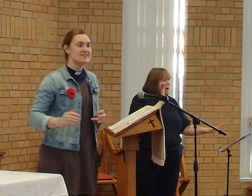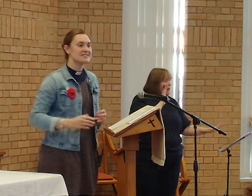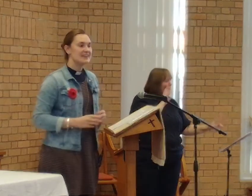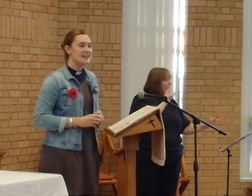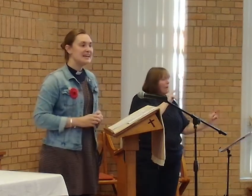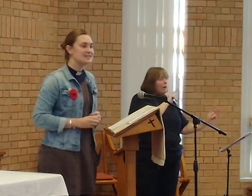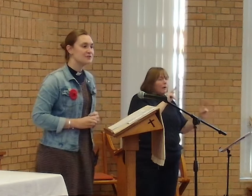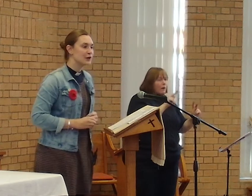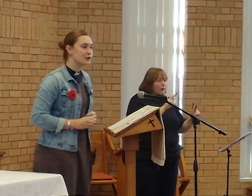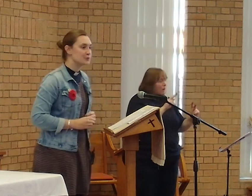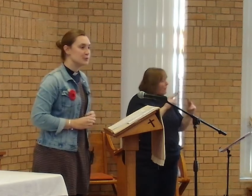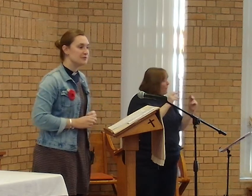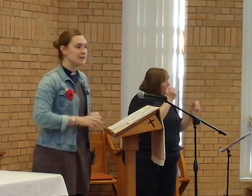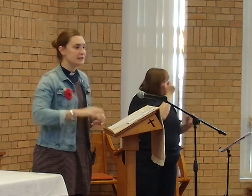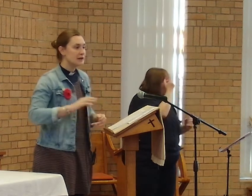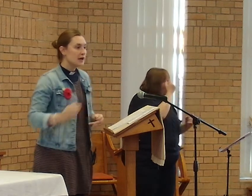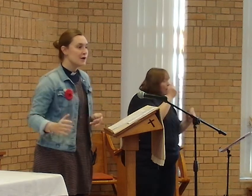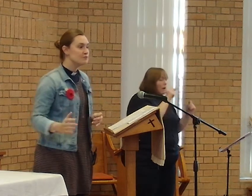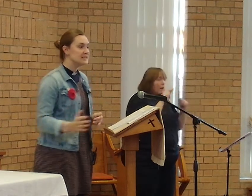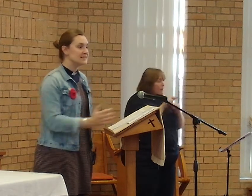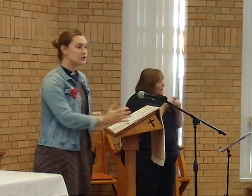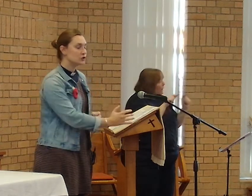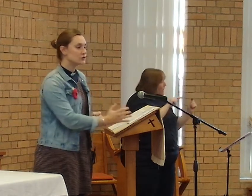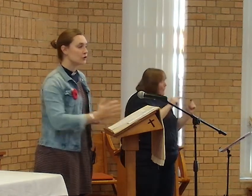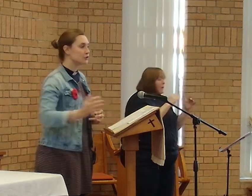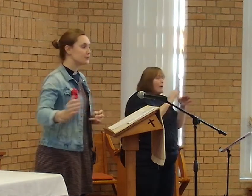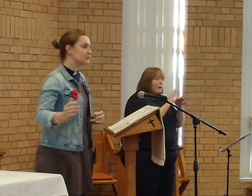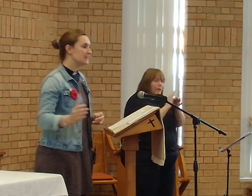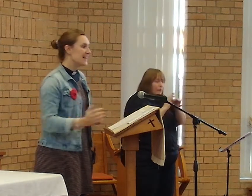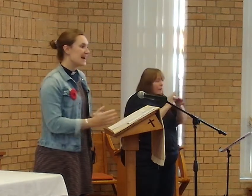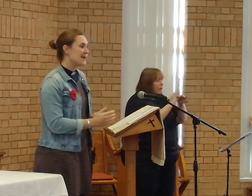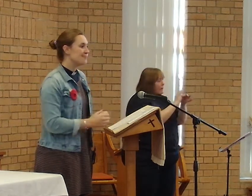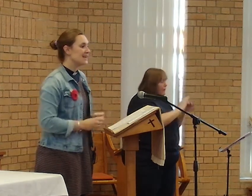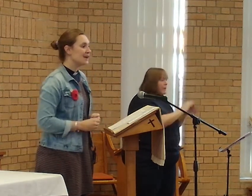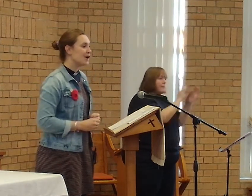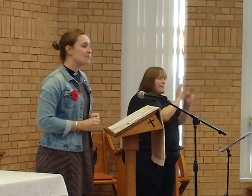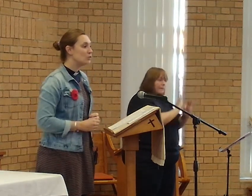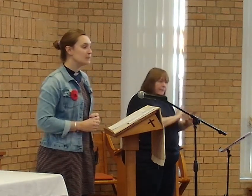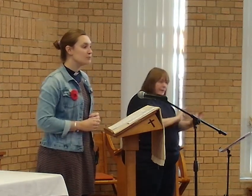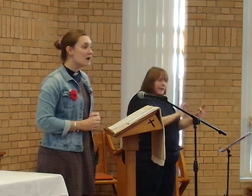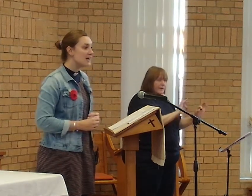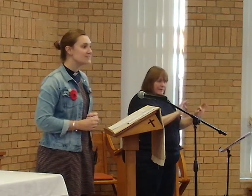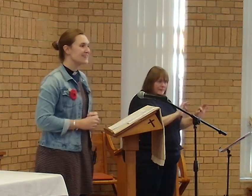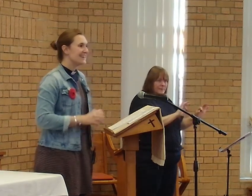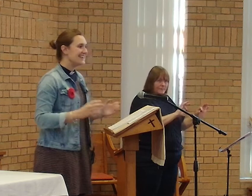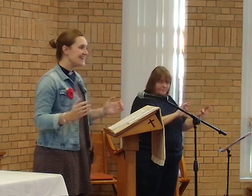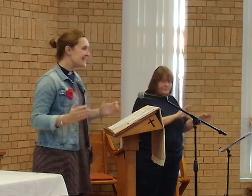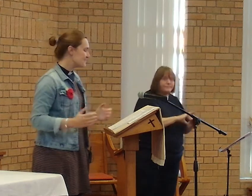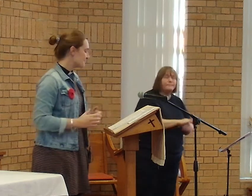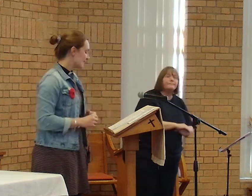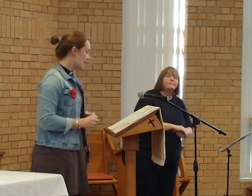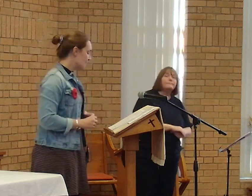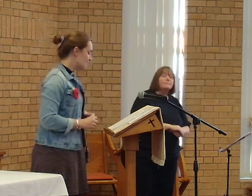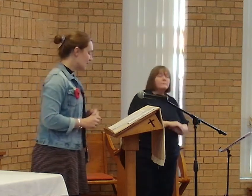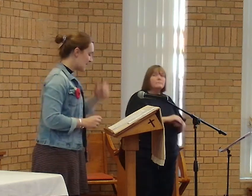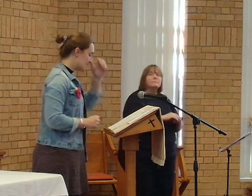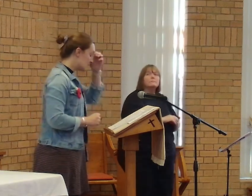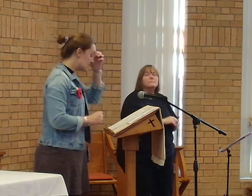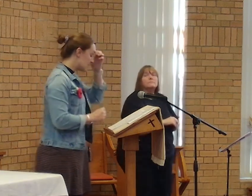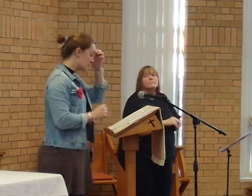Jesus says later in the gospel, we've been reading John's gospel in our morning prayers here